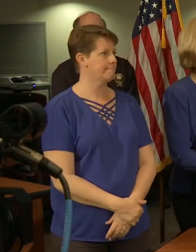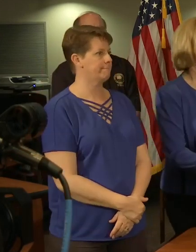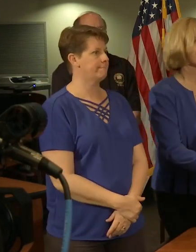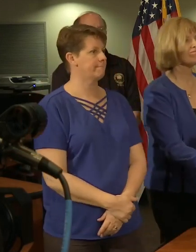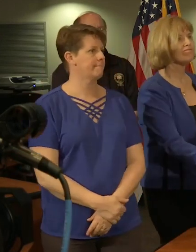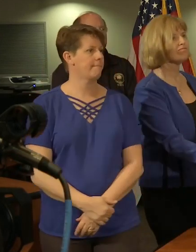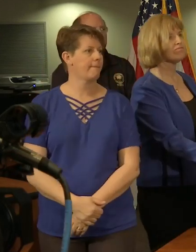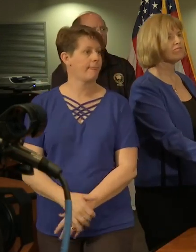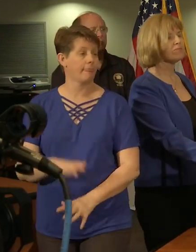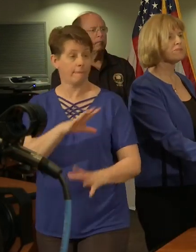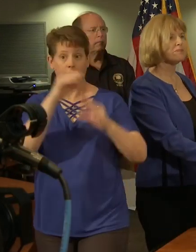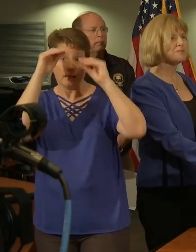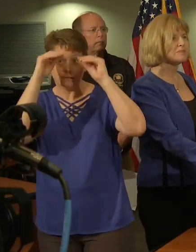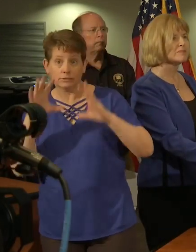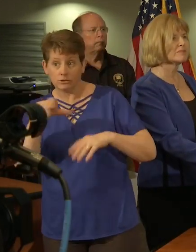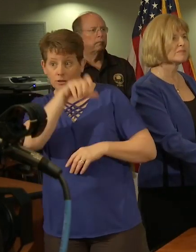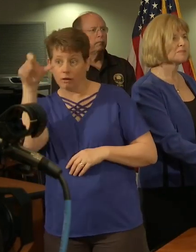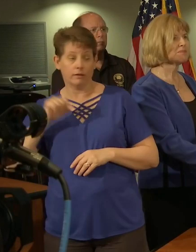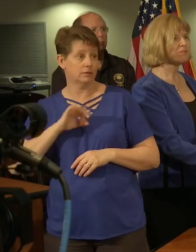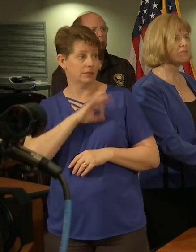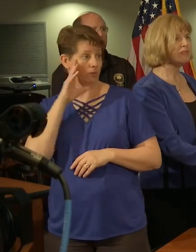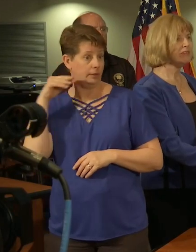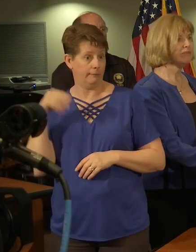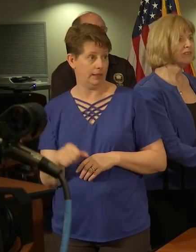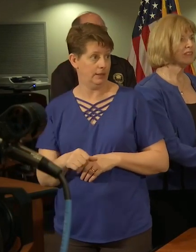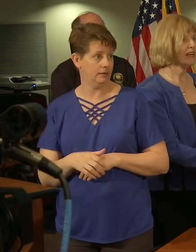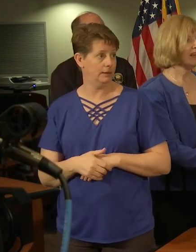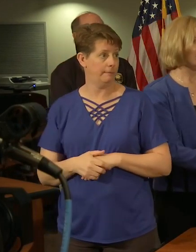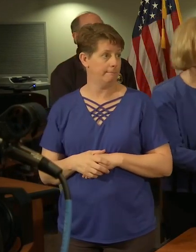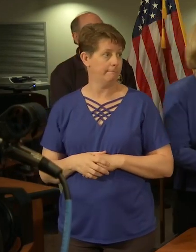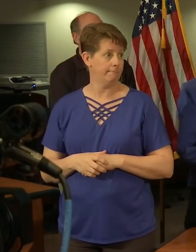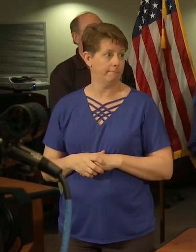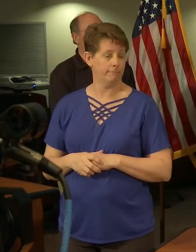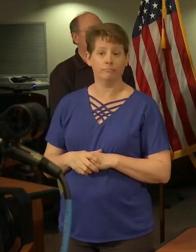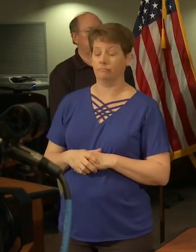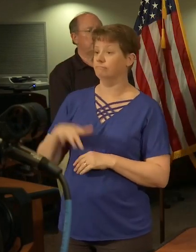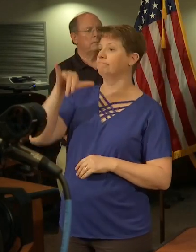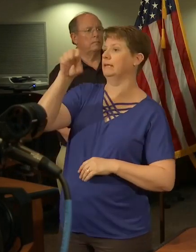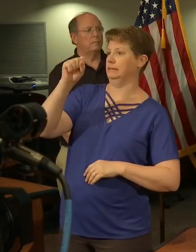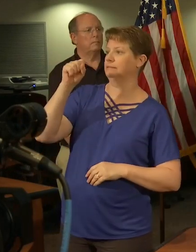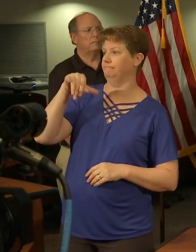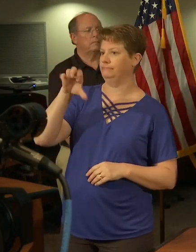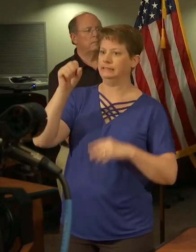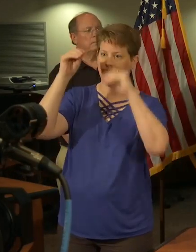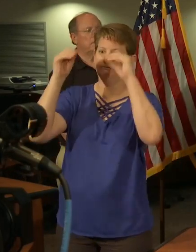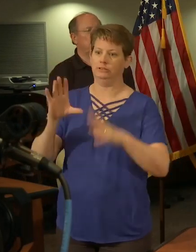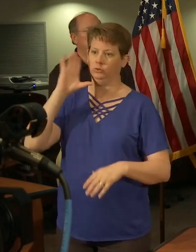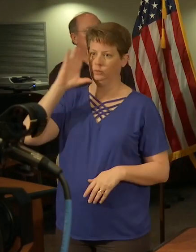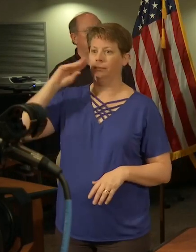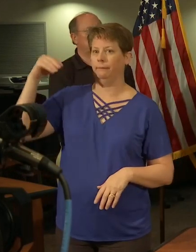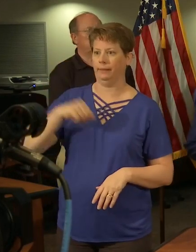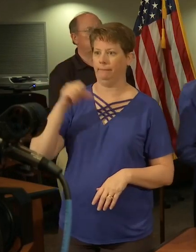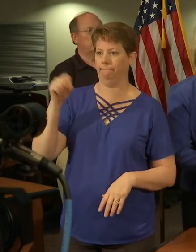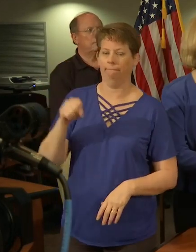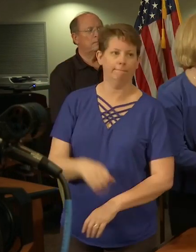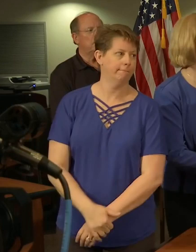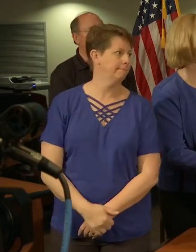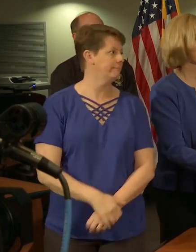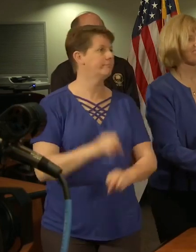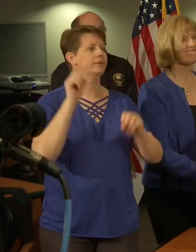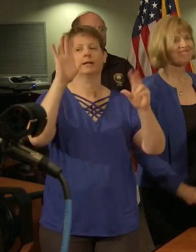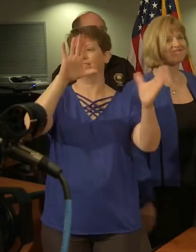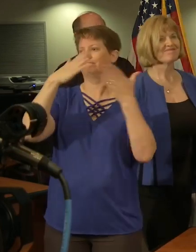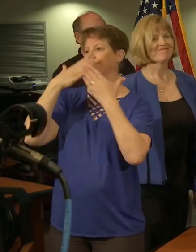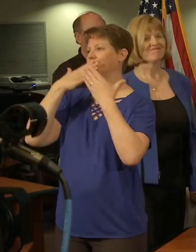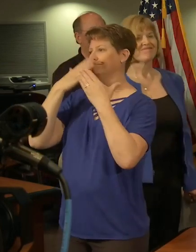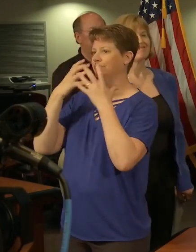will teachers and other staff continue to be paid during the school closure? Absolutely. Teachers will be paid. Okay. Y'all,